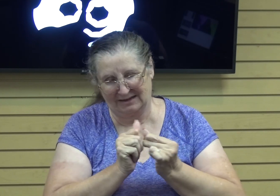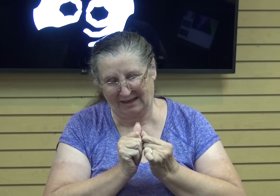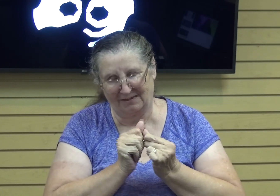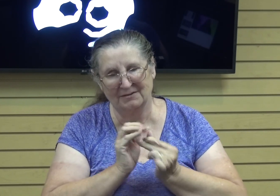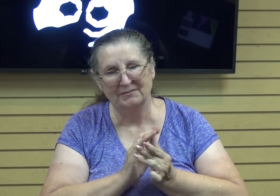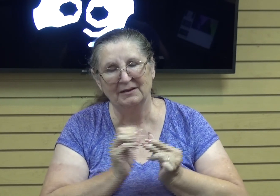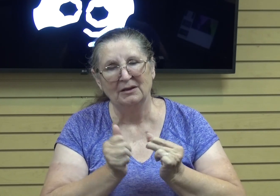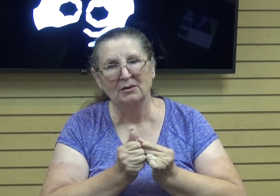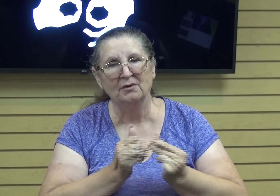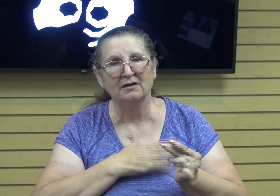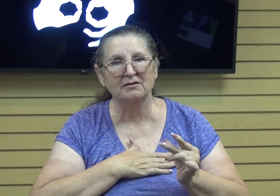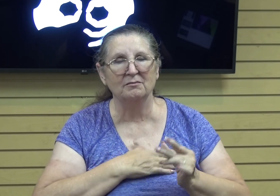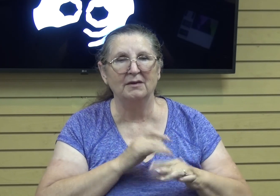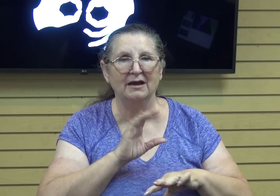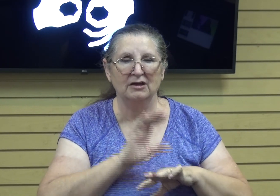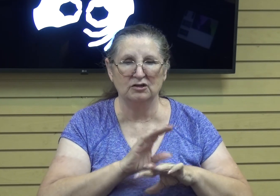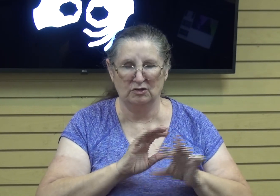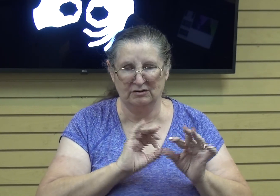my church family